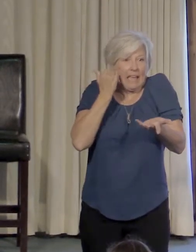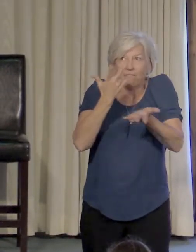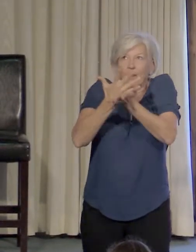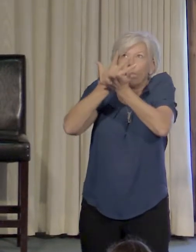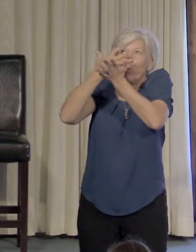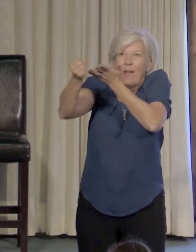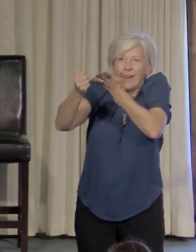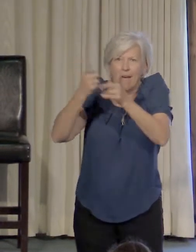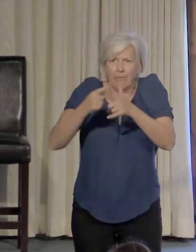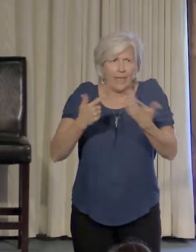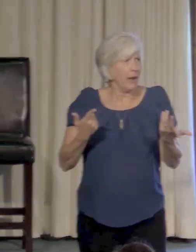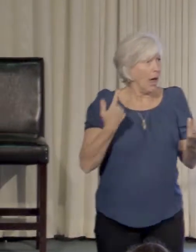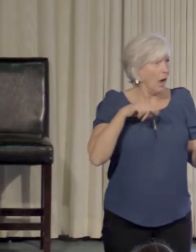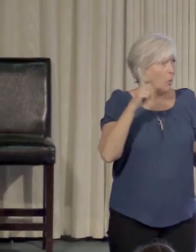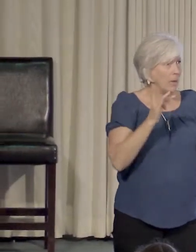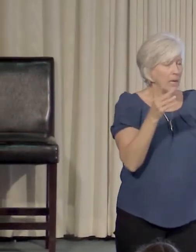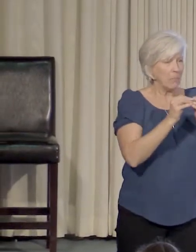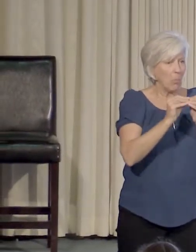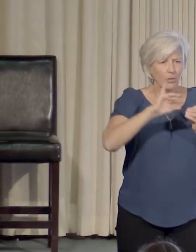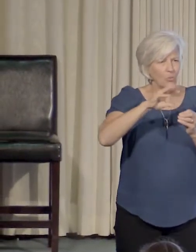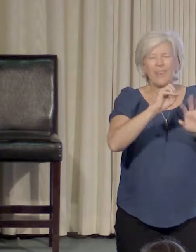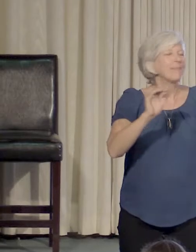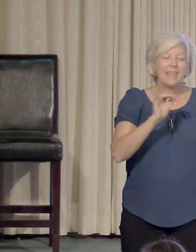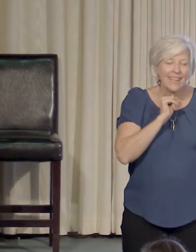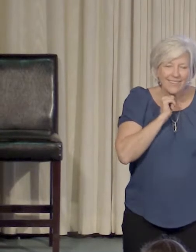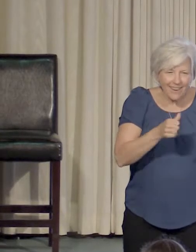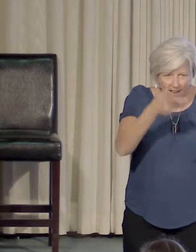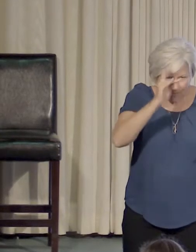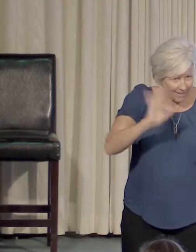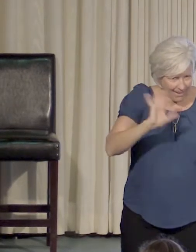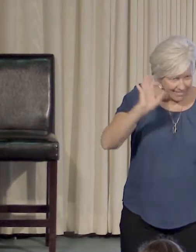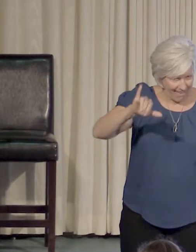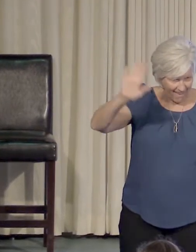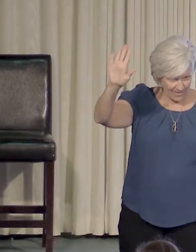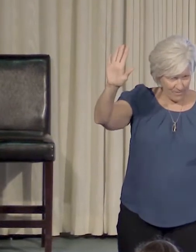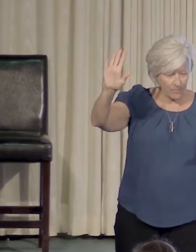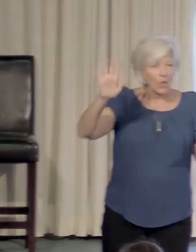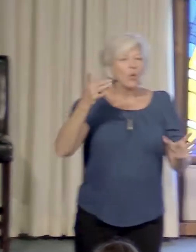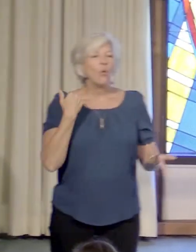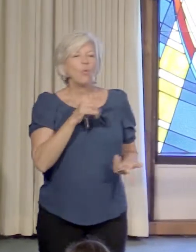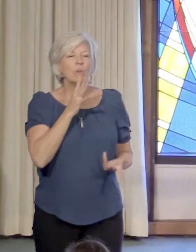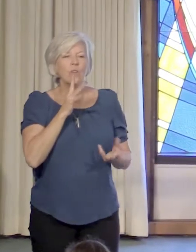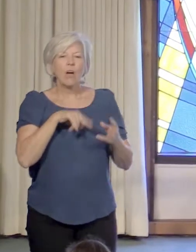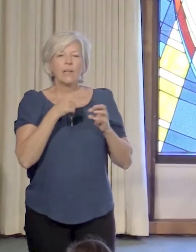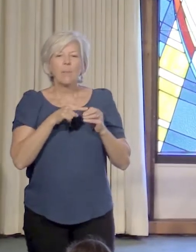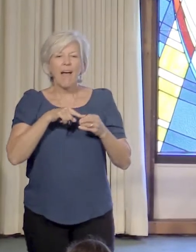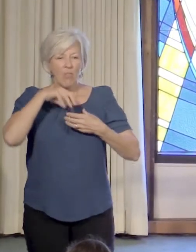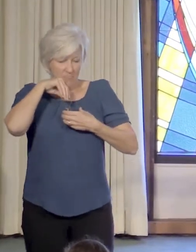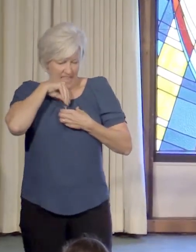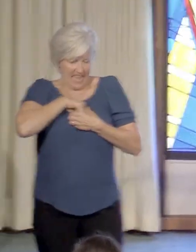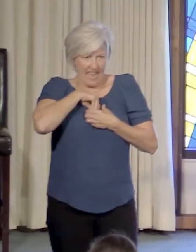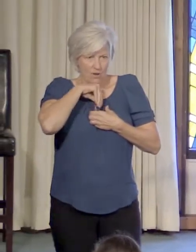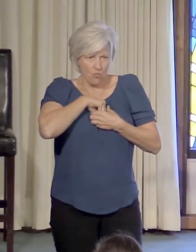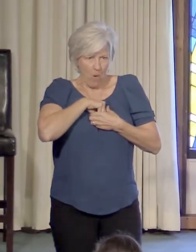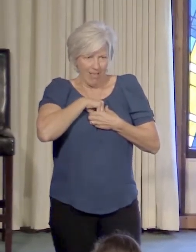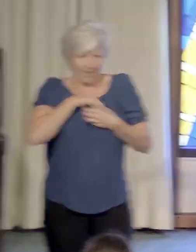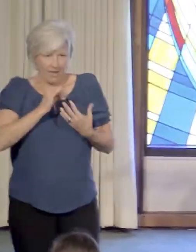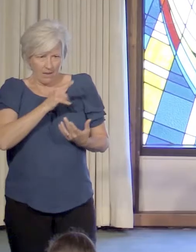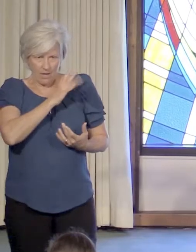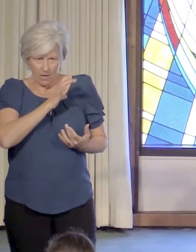right? Not that God. What we're talking about is the indwelling Christ, that God that